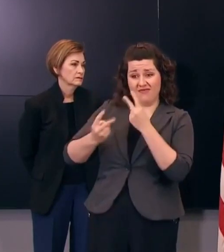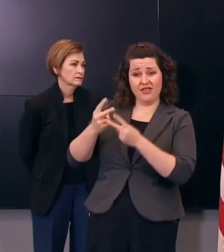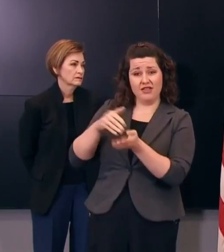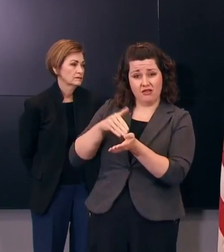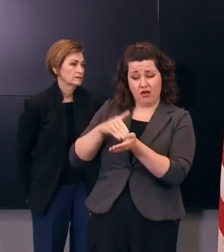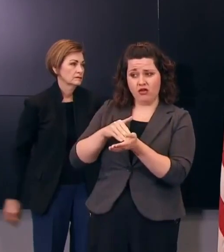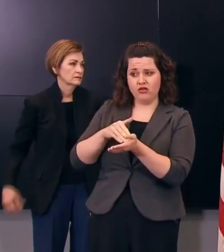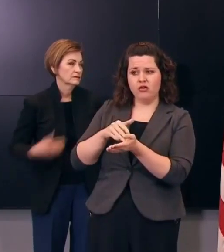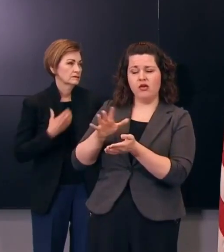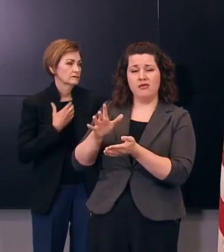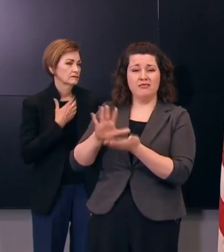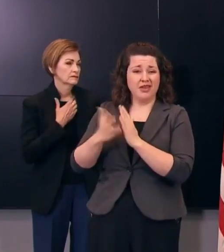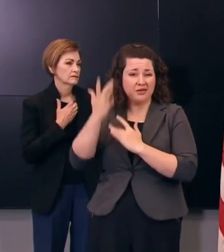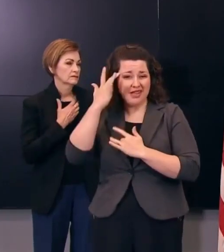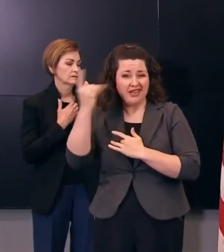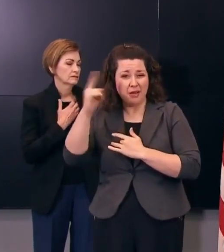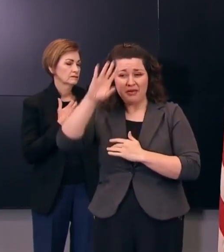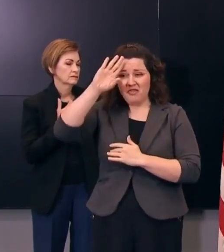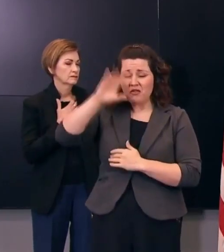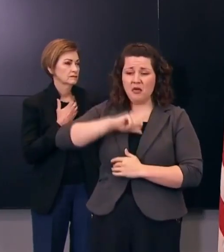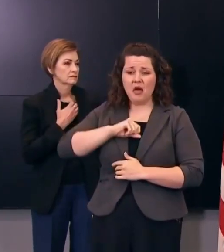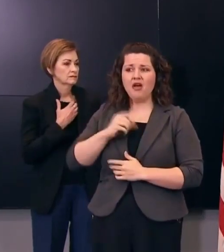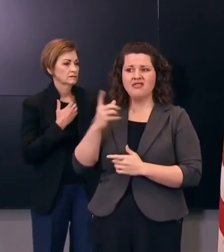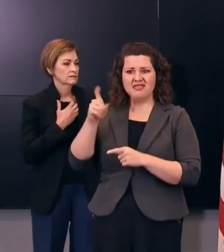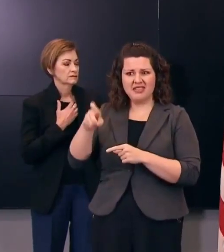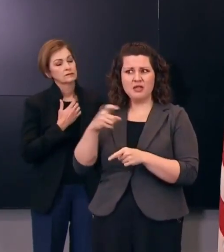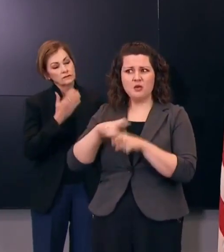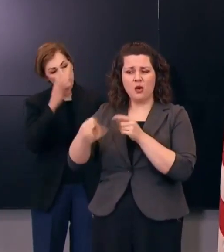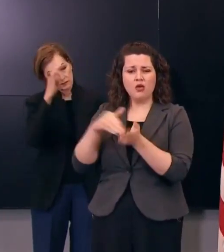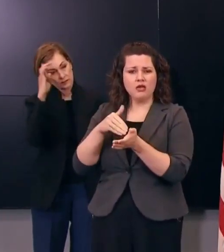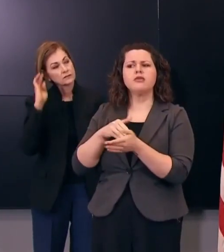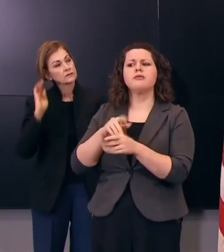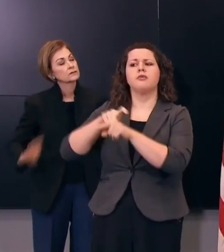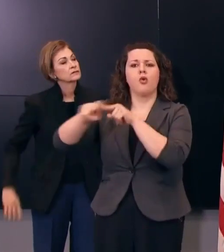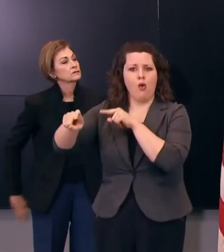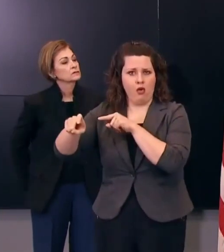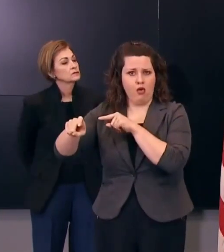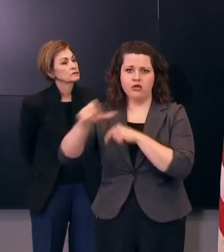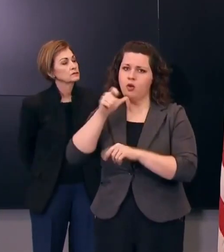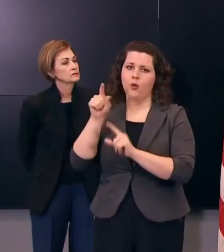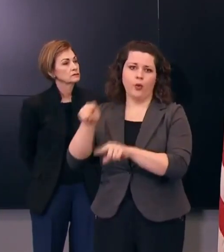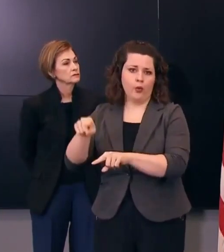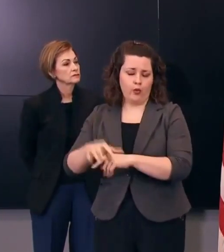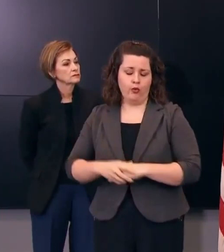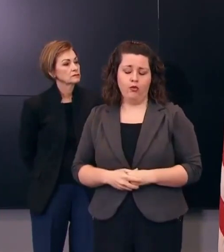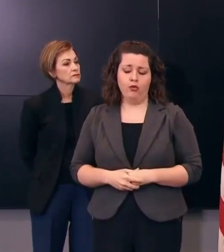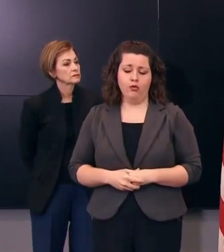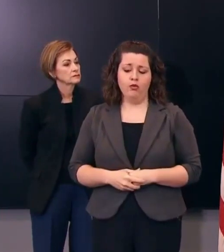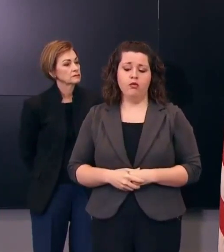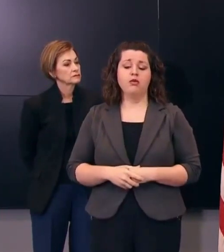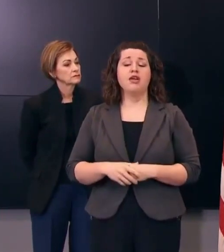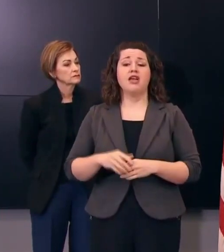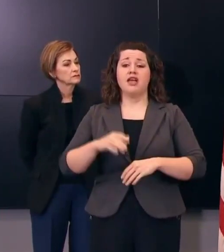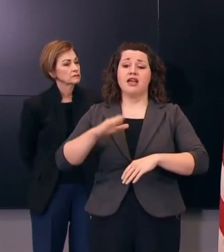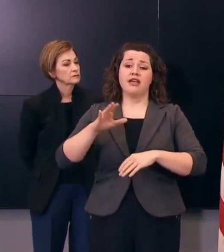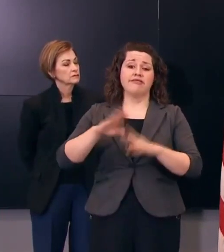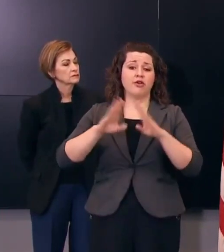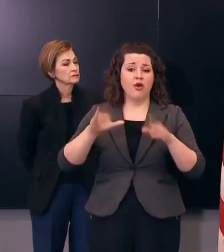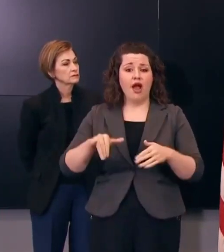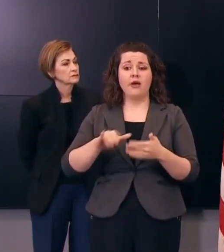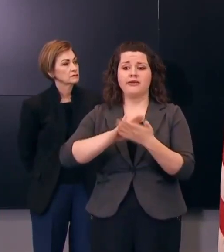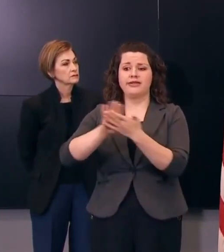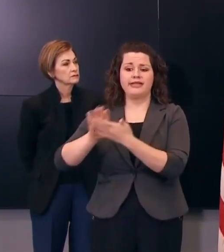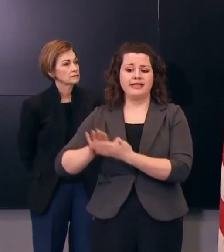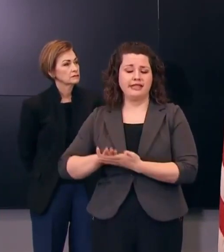do become ill with a fever, cough, or difficulty breathing. Clean surfaces regularly, and always practice good